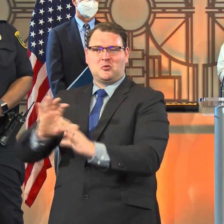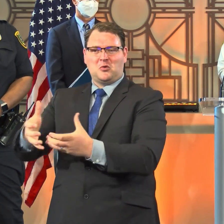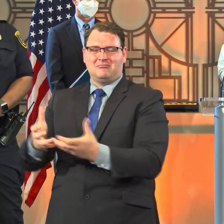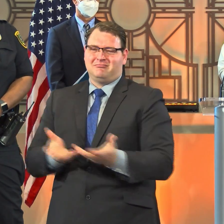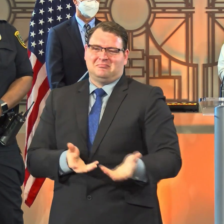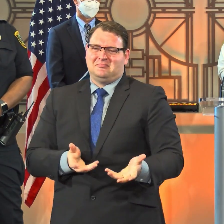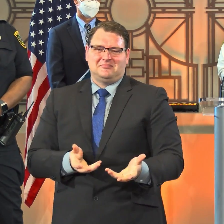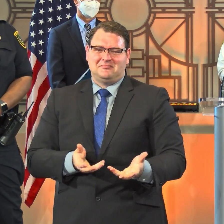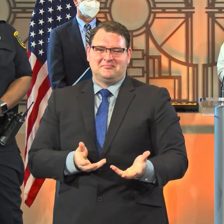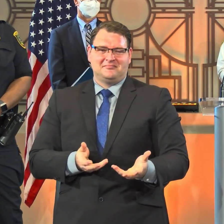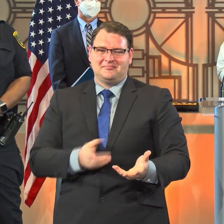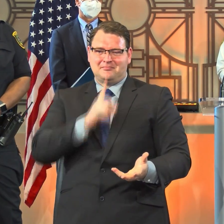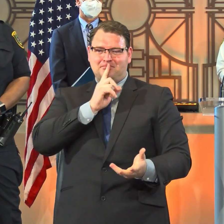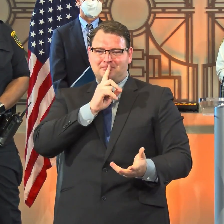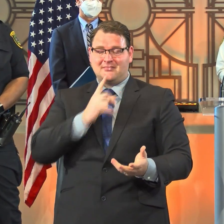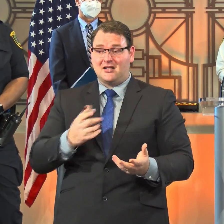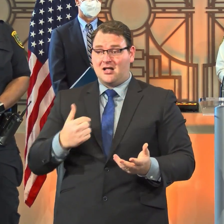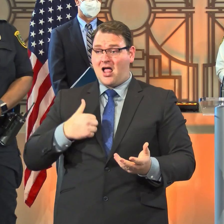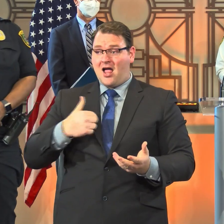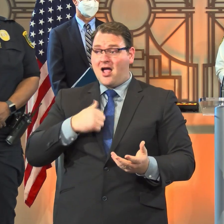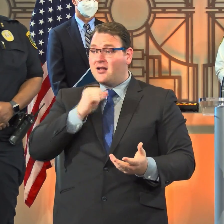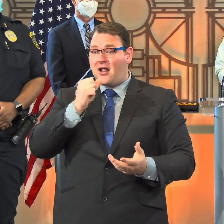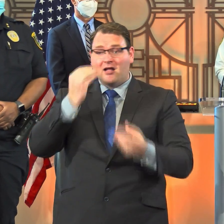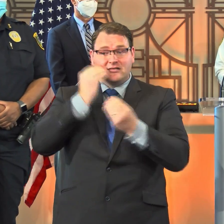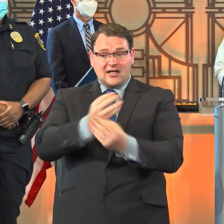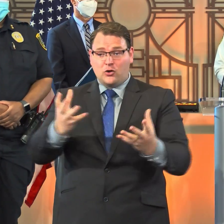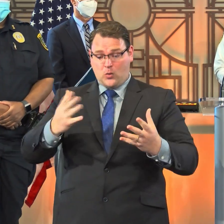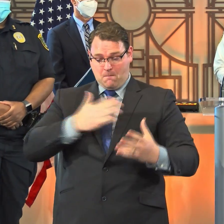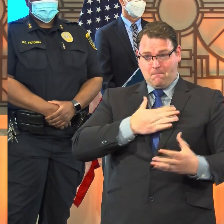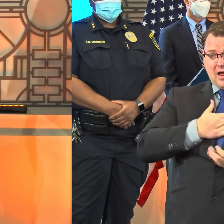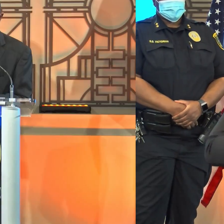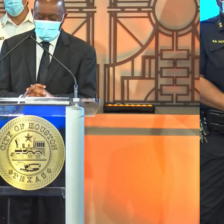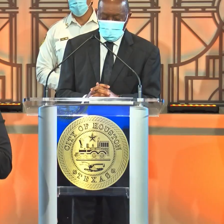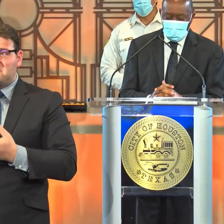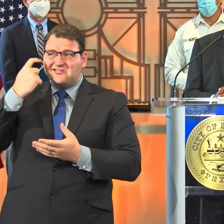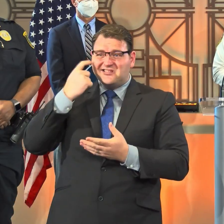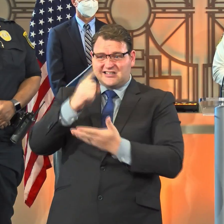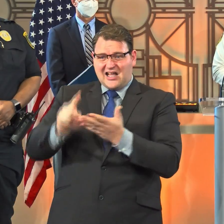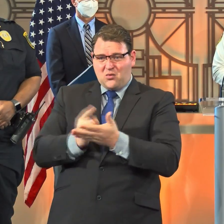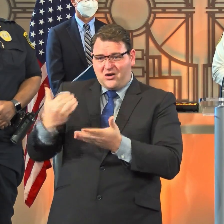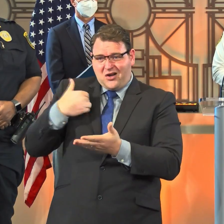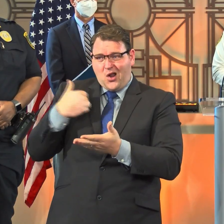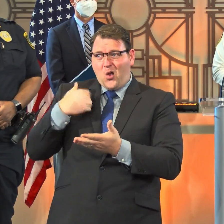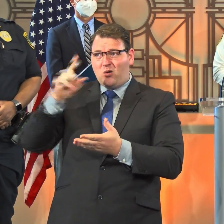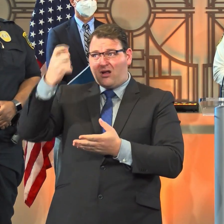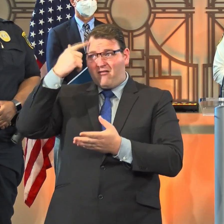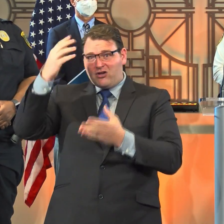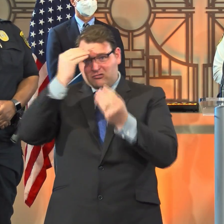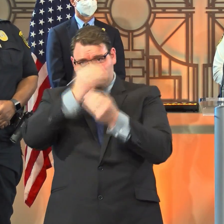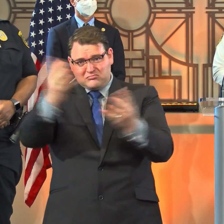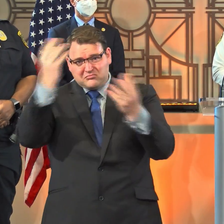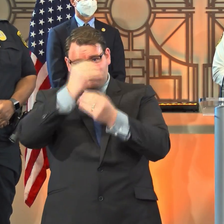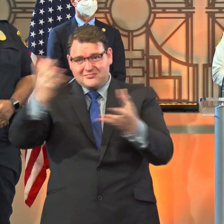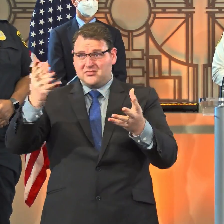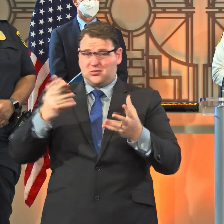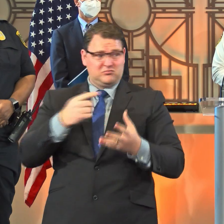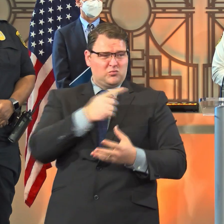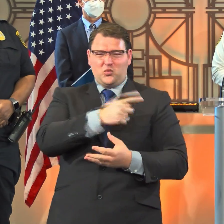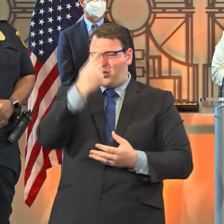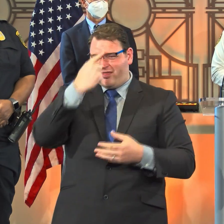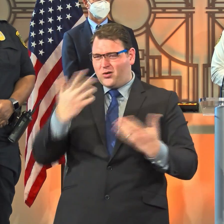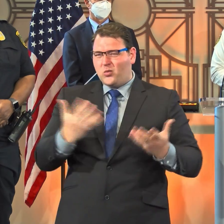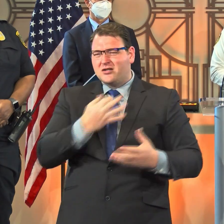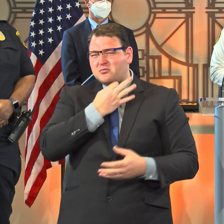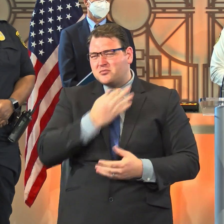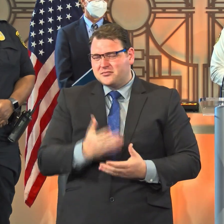and breathing, I got you. And I think that's what's going to happen at the end of the day. Well, let me just say from the vantage